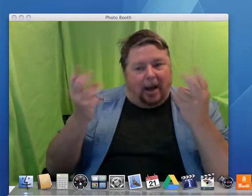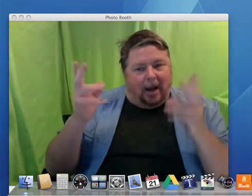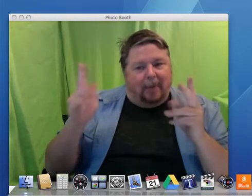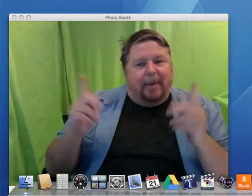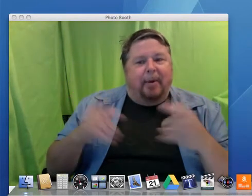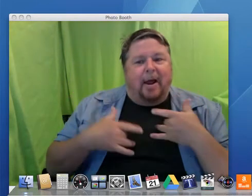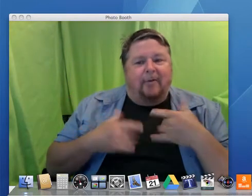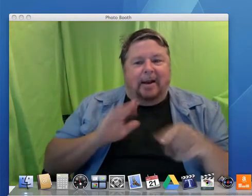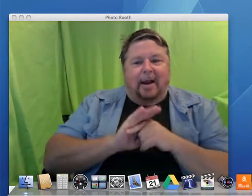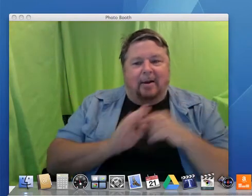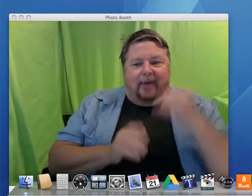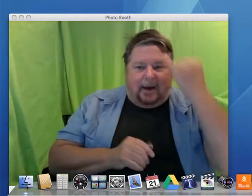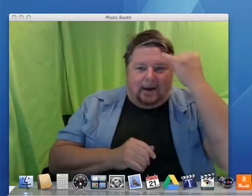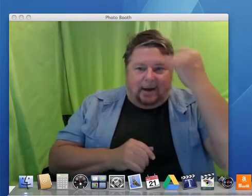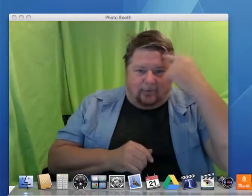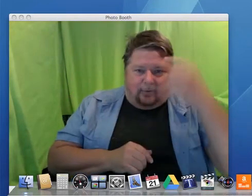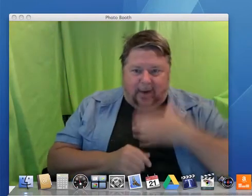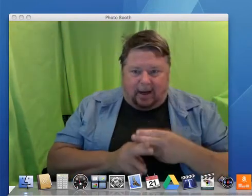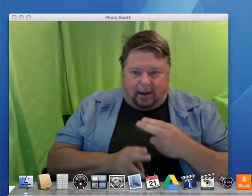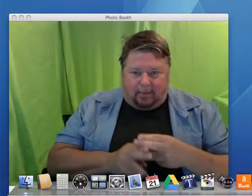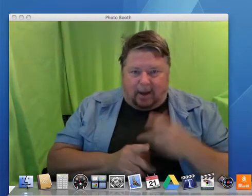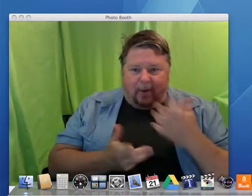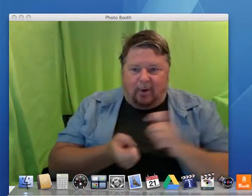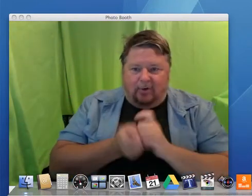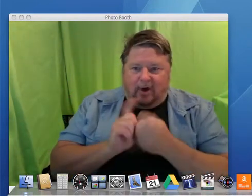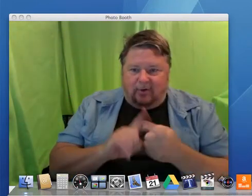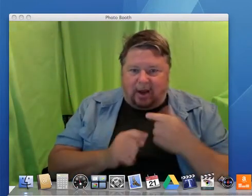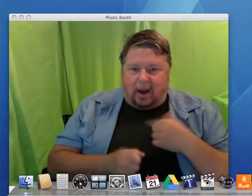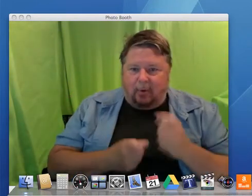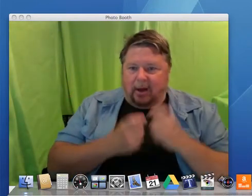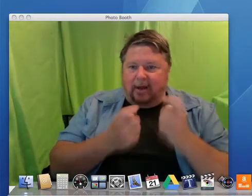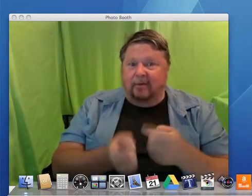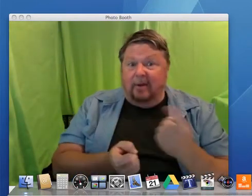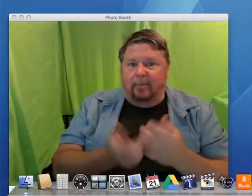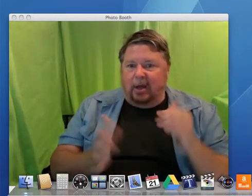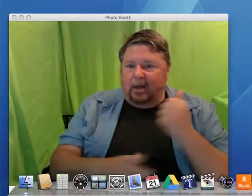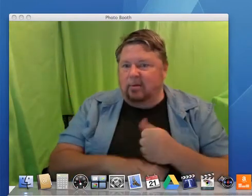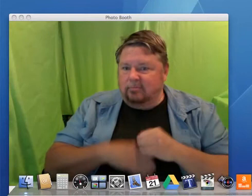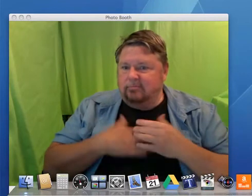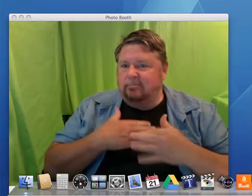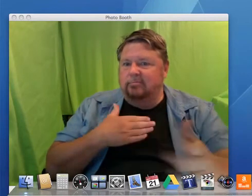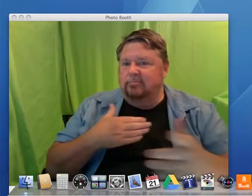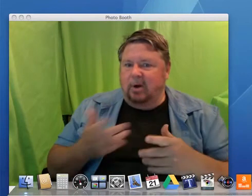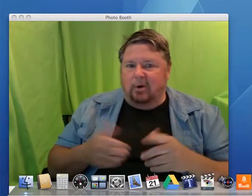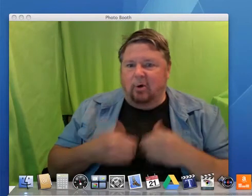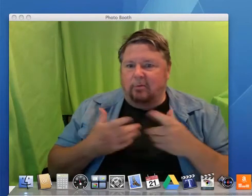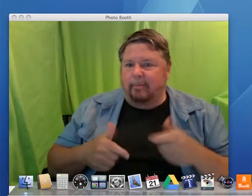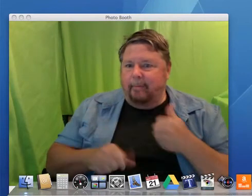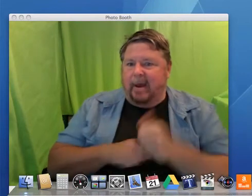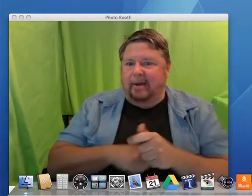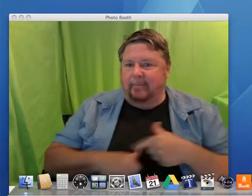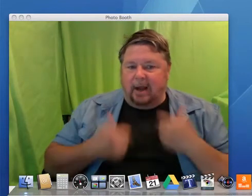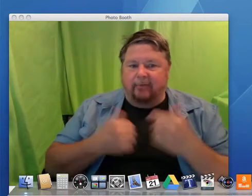a lot of people have a negative idea for my name. I want to change that. I want to give something that, goes past my life.